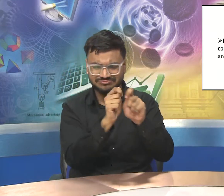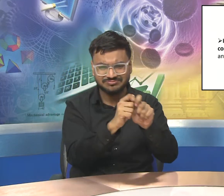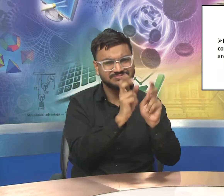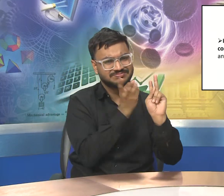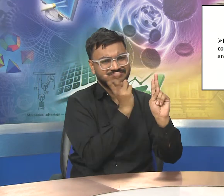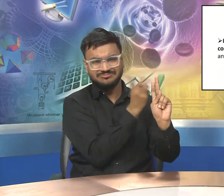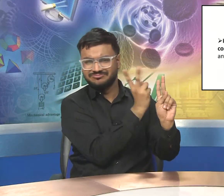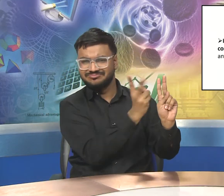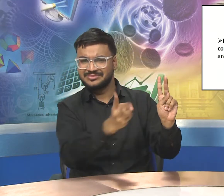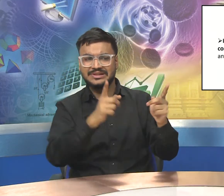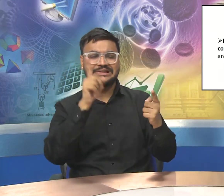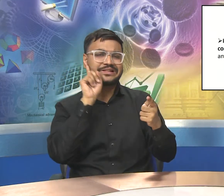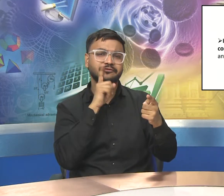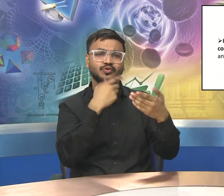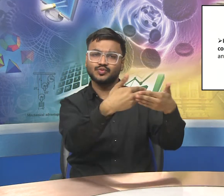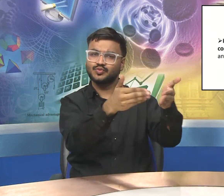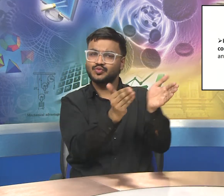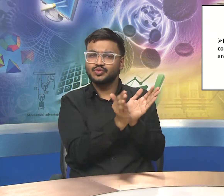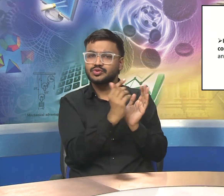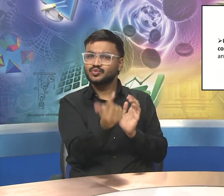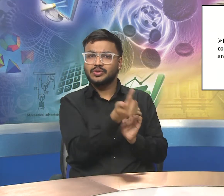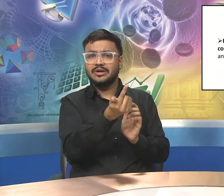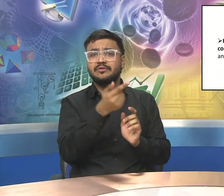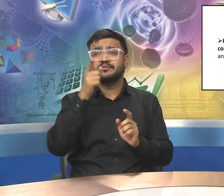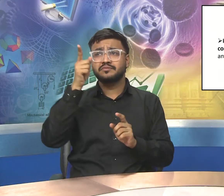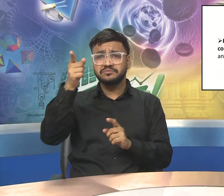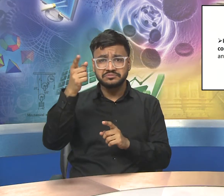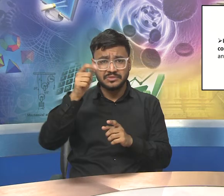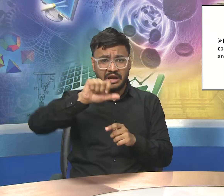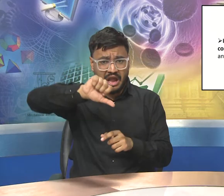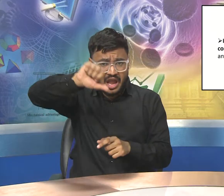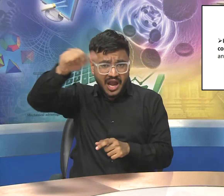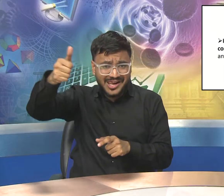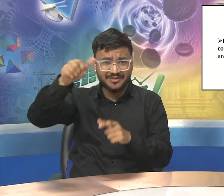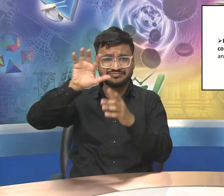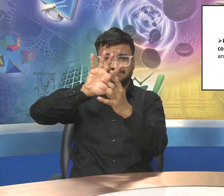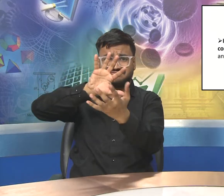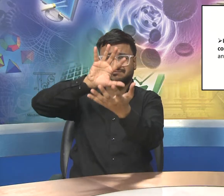It has not been borrowed from any other country.